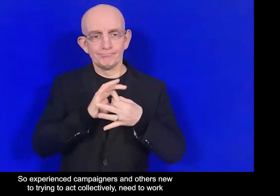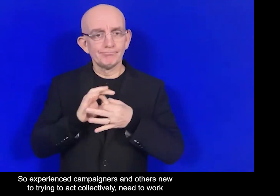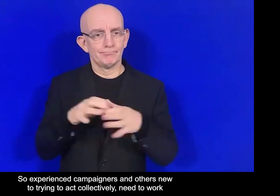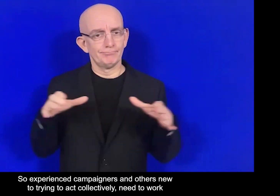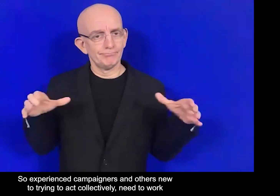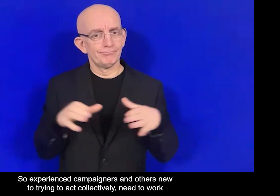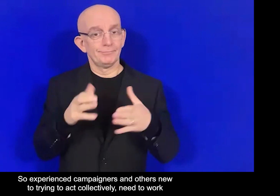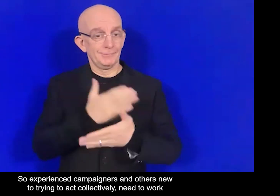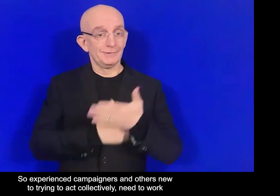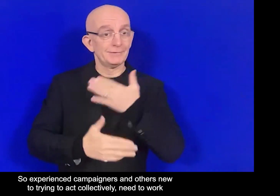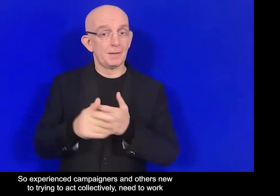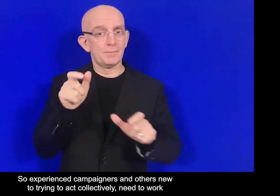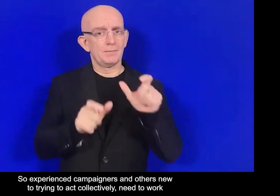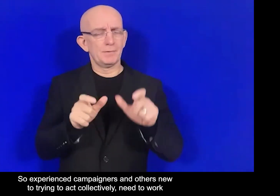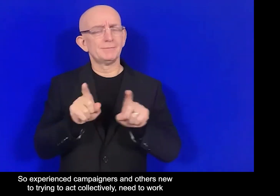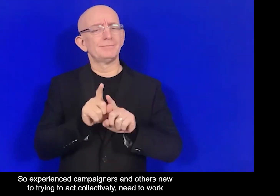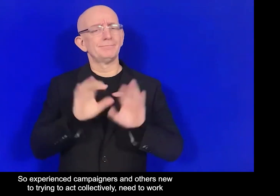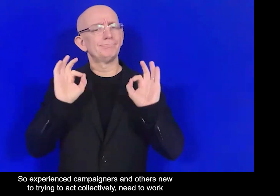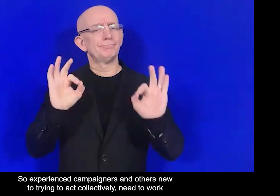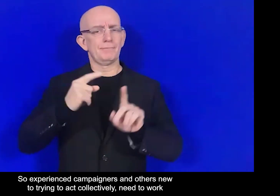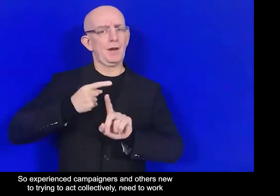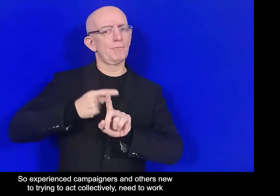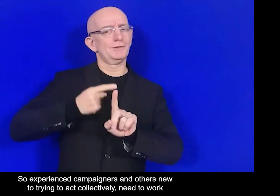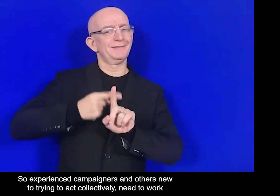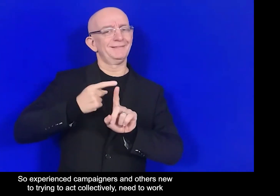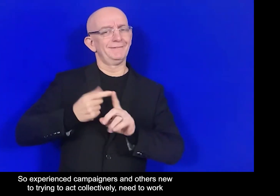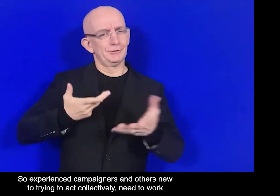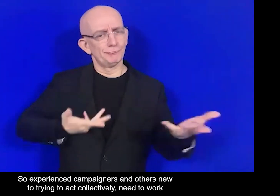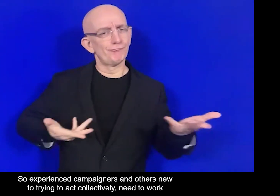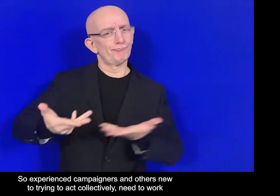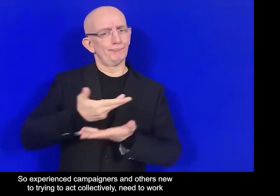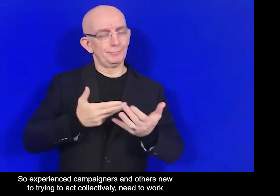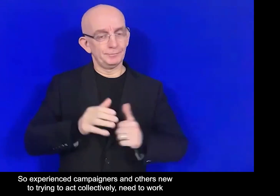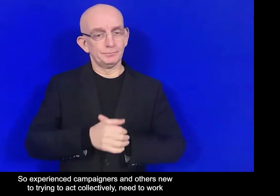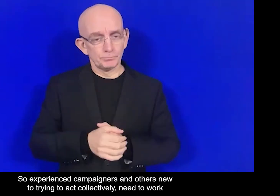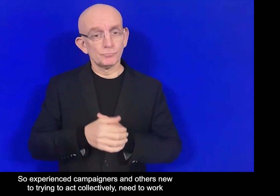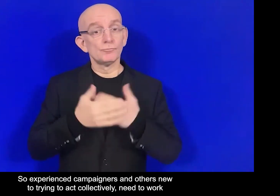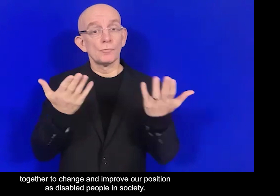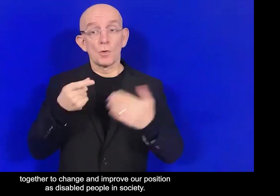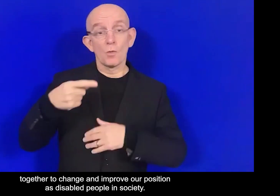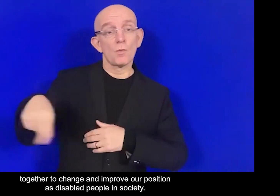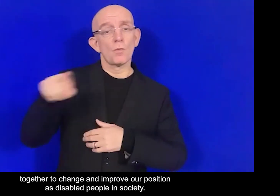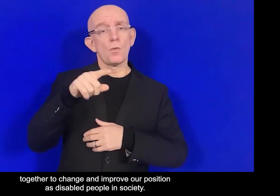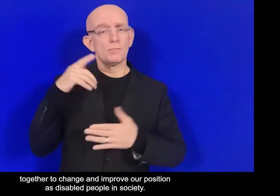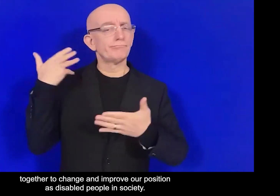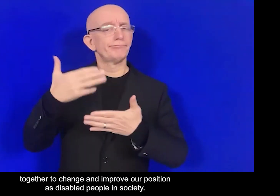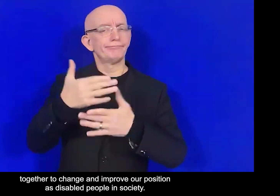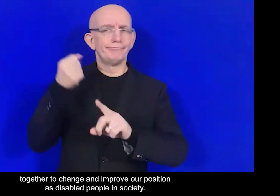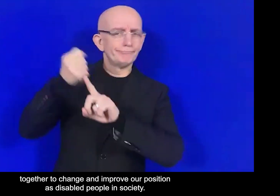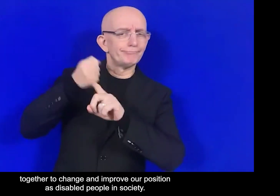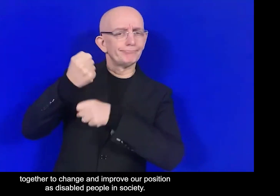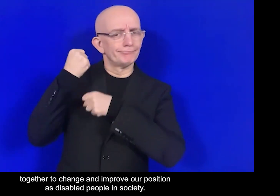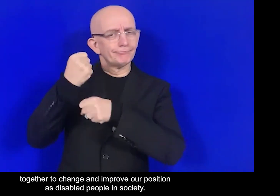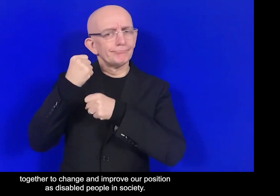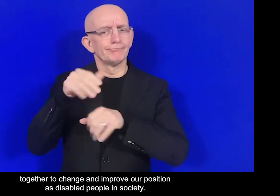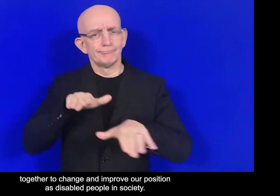the experienced campaigners and others new to trying to act collectively need to work together to change and